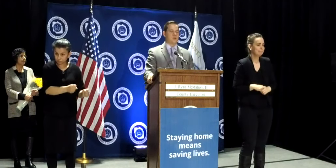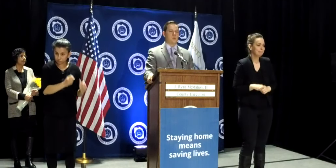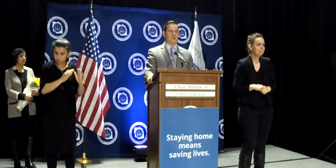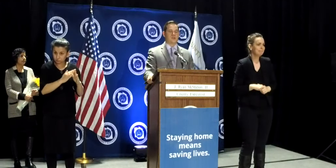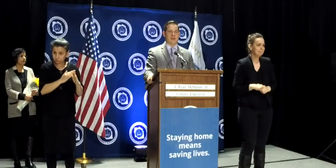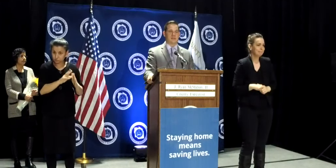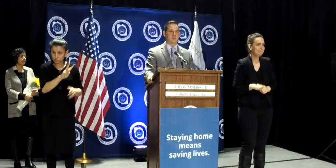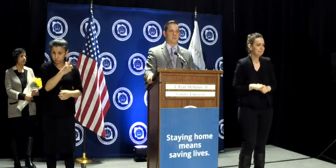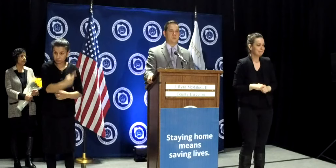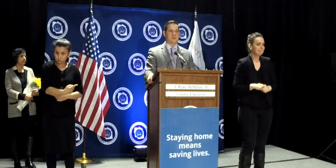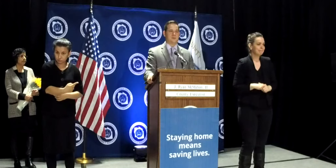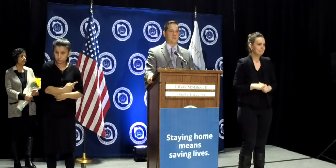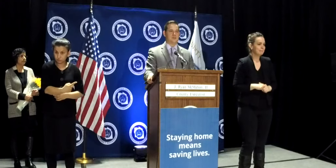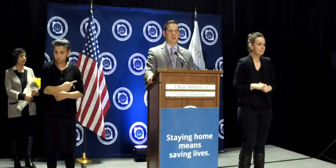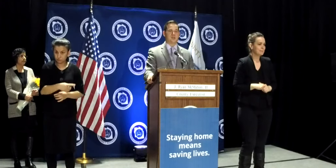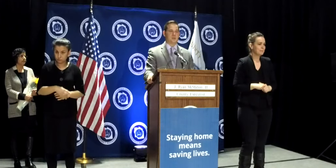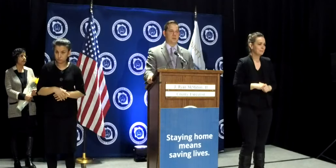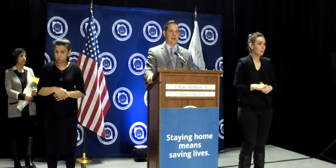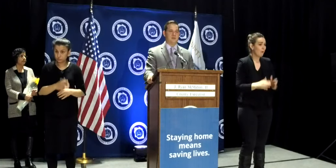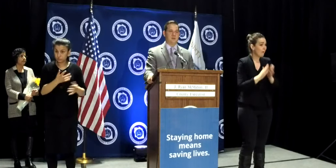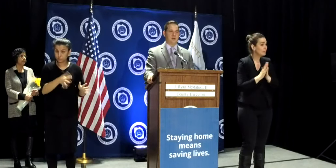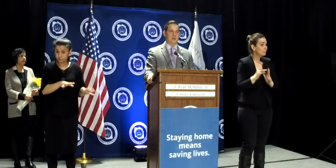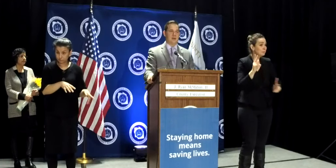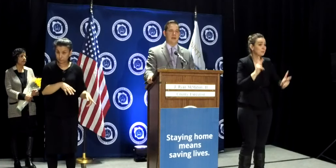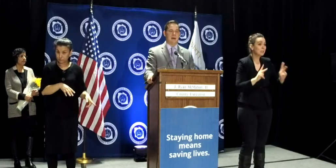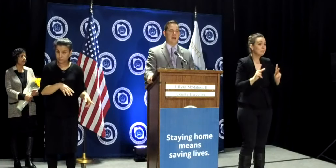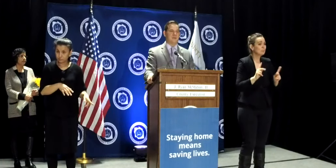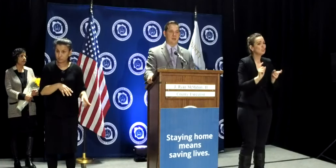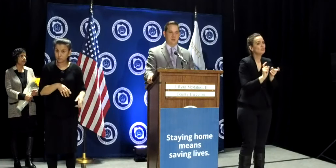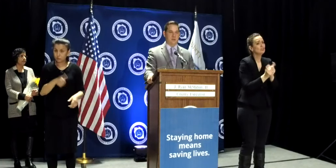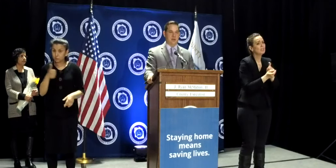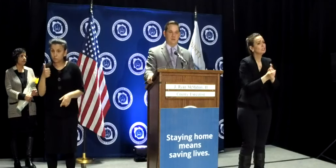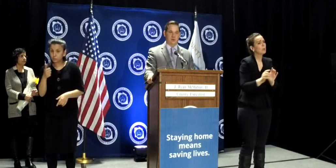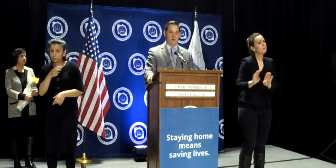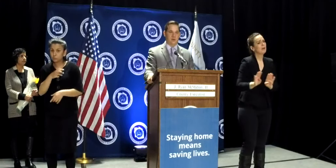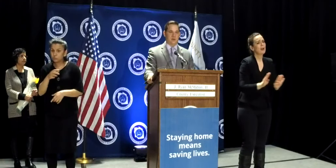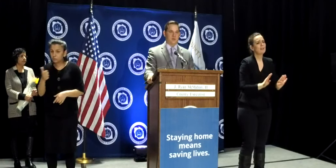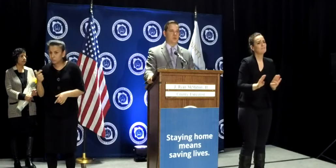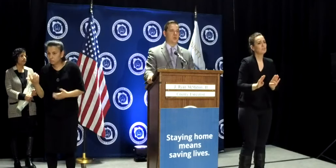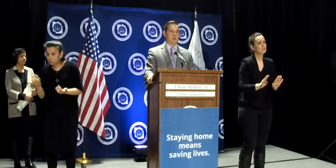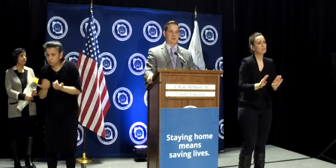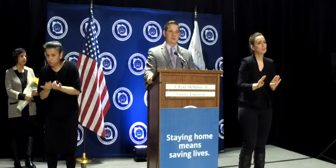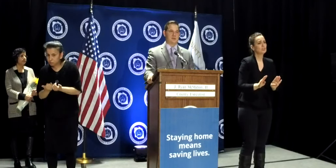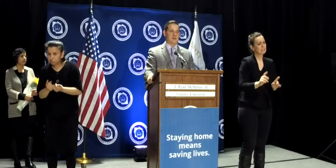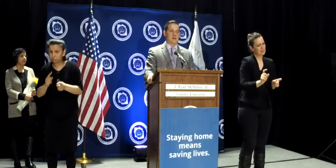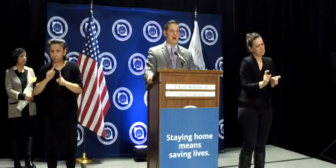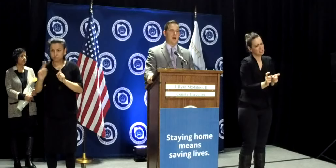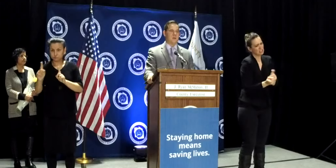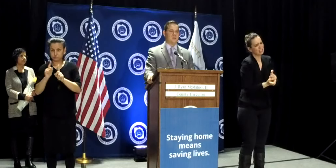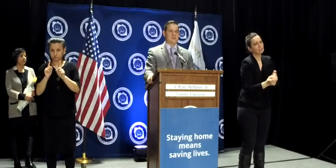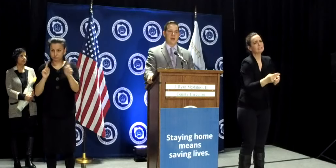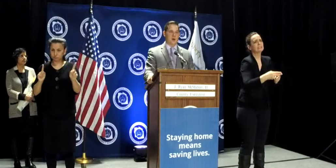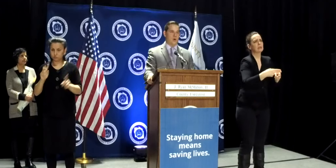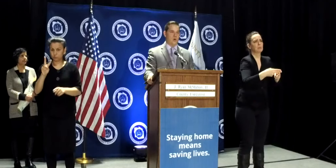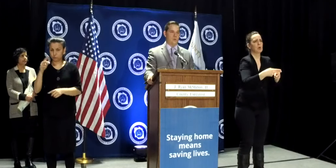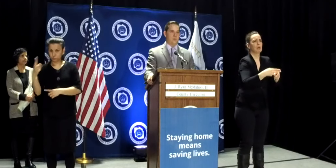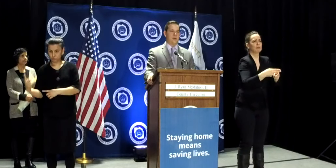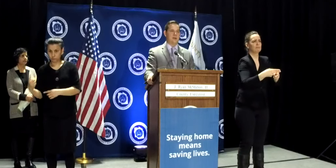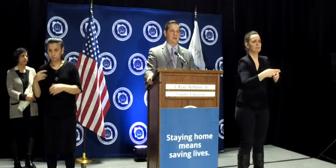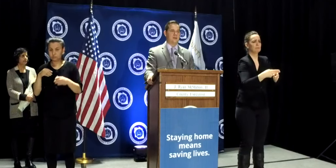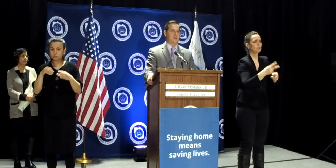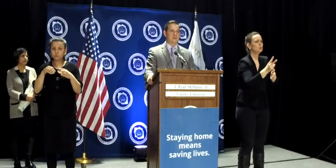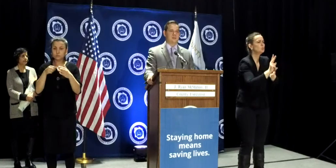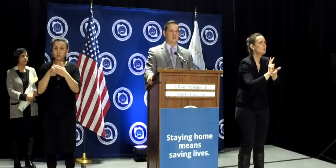We're just asking people to change their behavior and modify their behavior for 2 weeks, to stay at